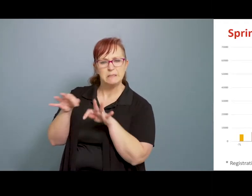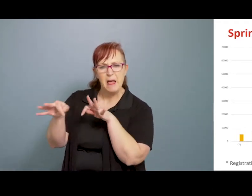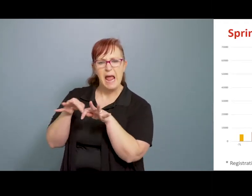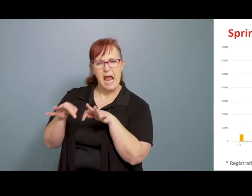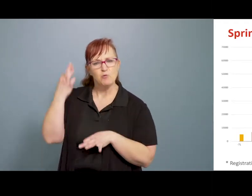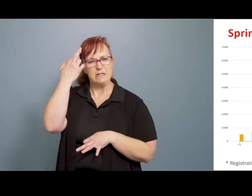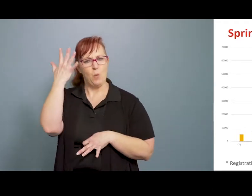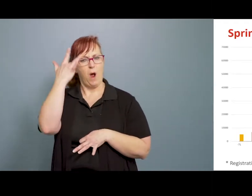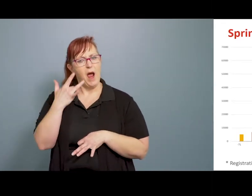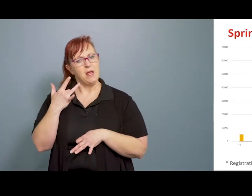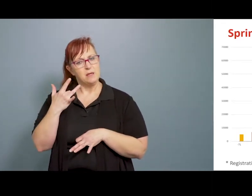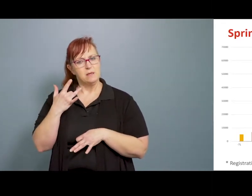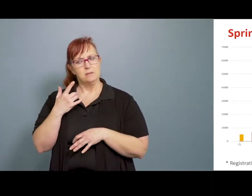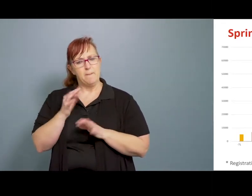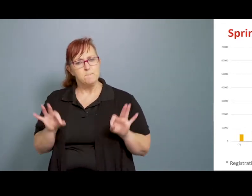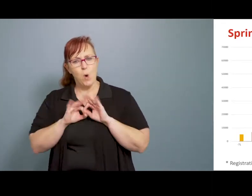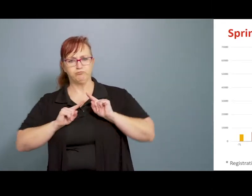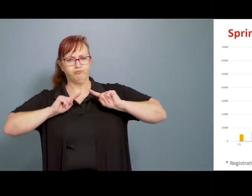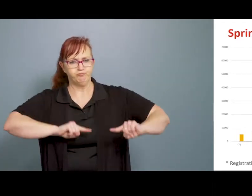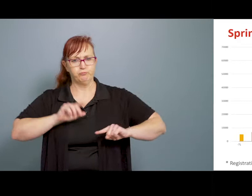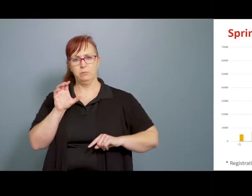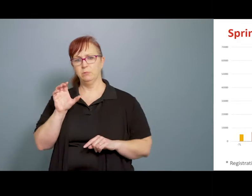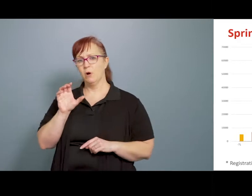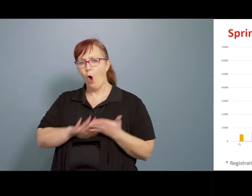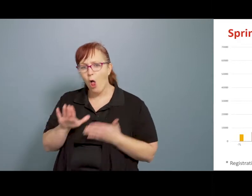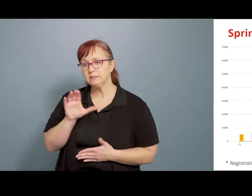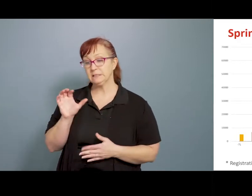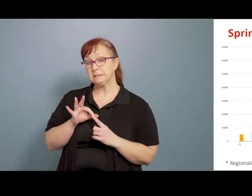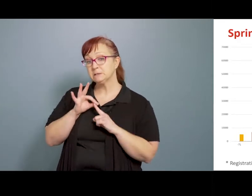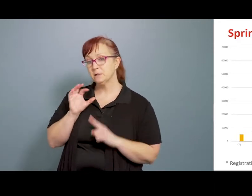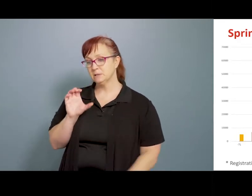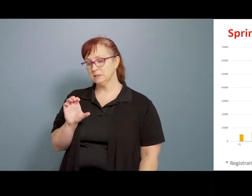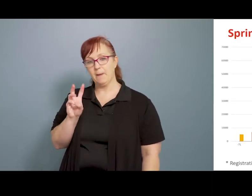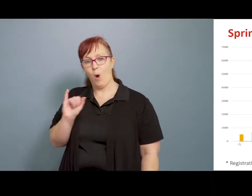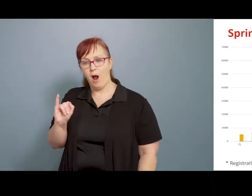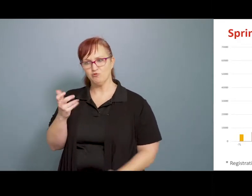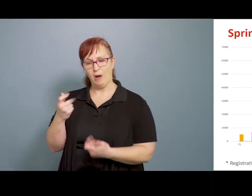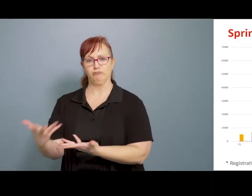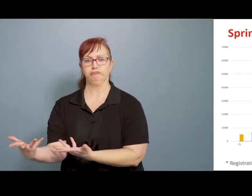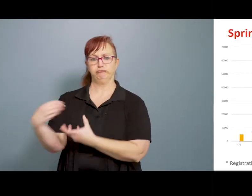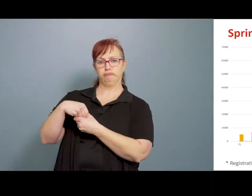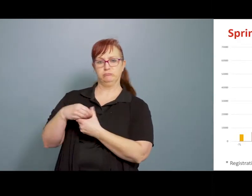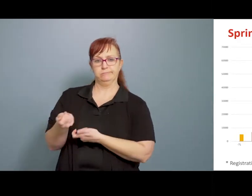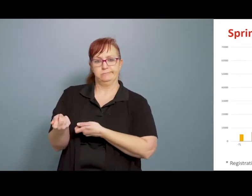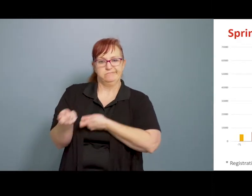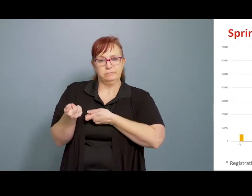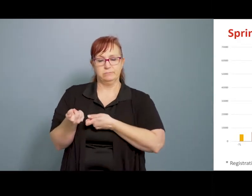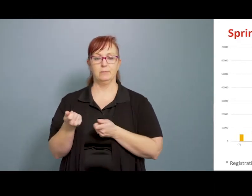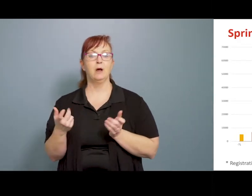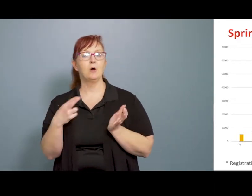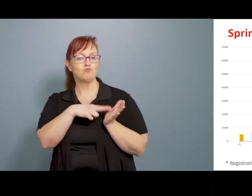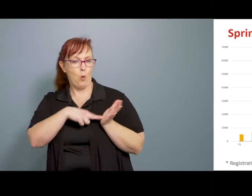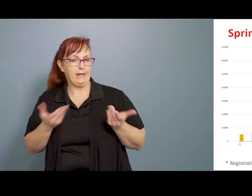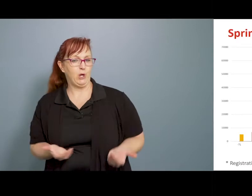great story CWI is, and reach out and bring those students forward and get them enrolled at the College of Western